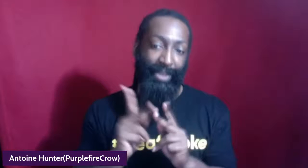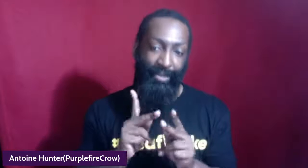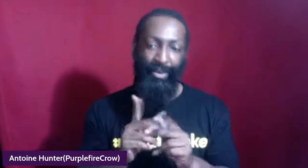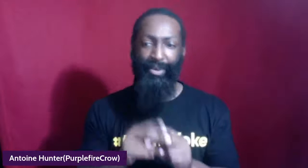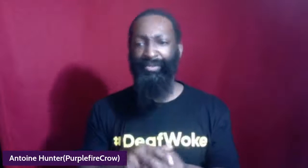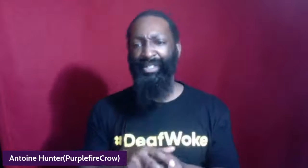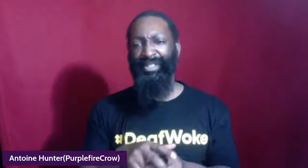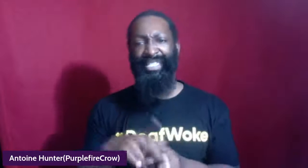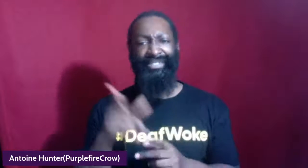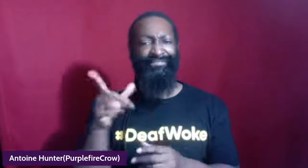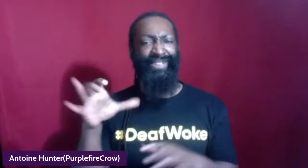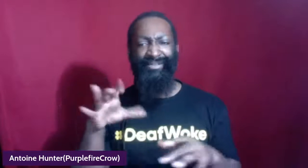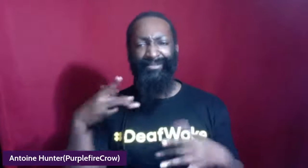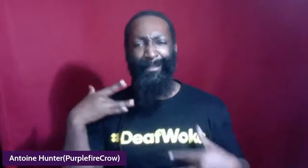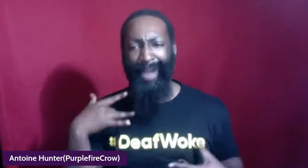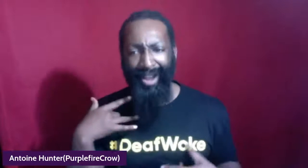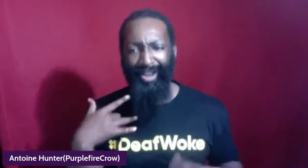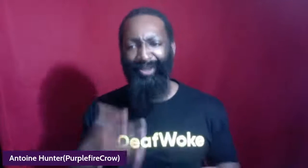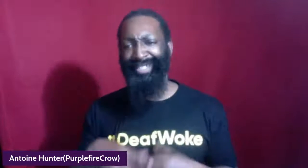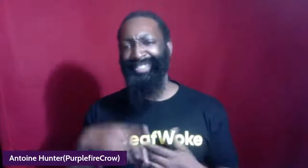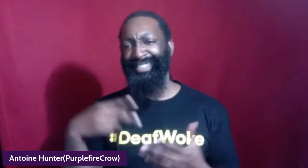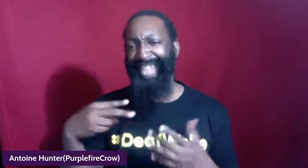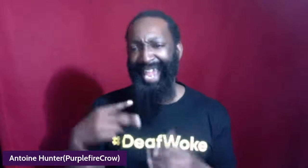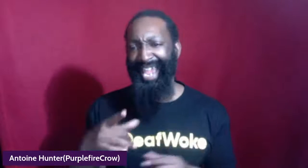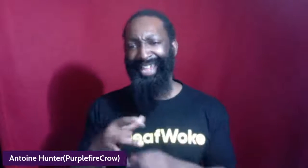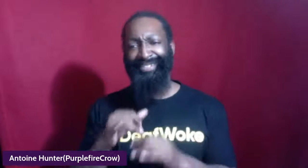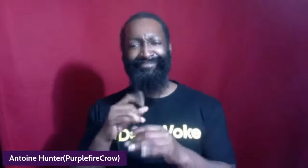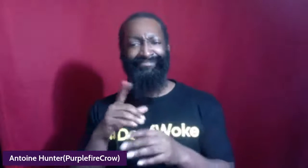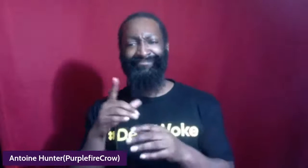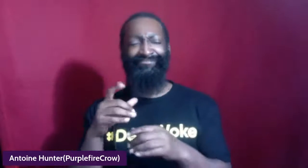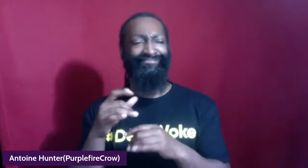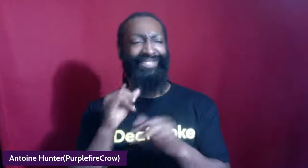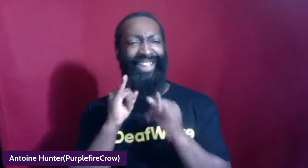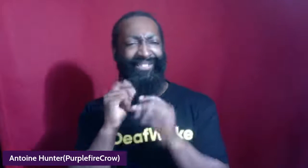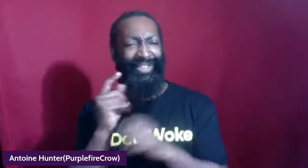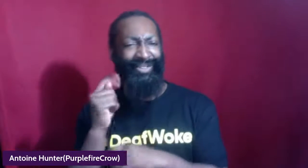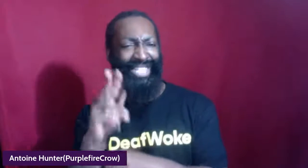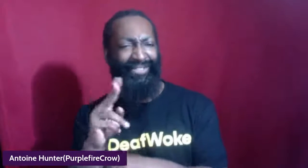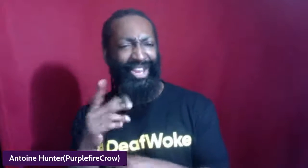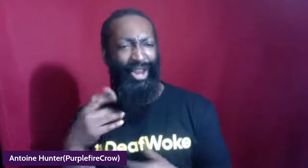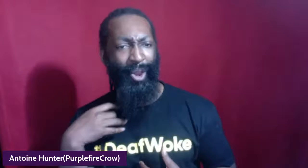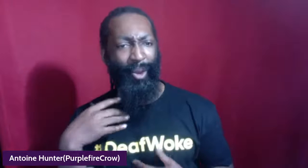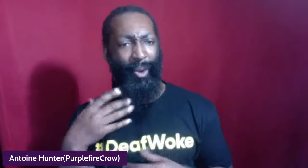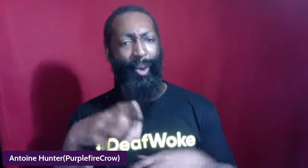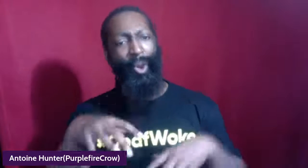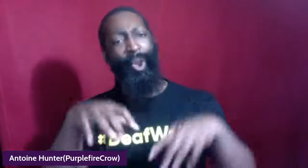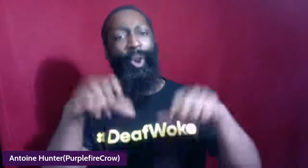She's a strong advocate for our deaf community. She's a model, dancer.